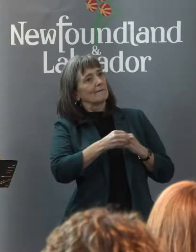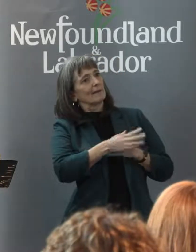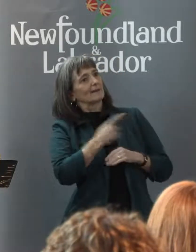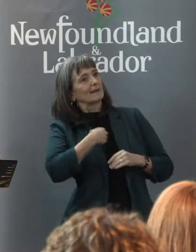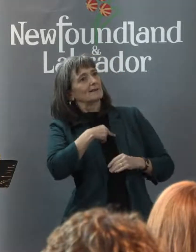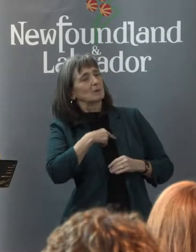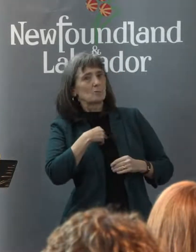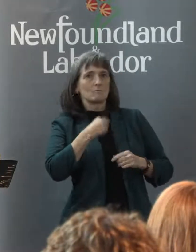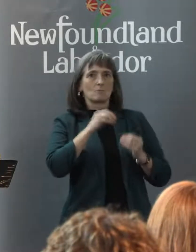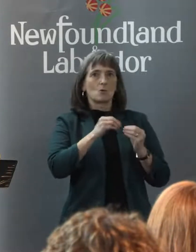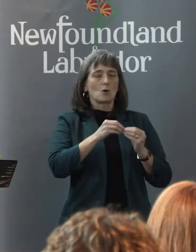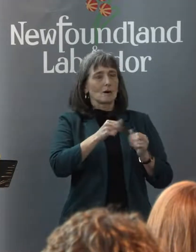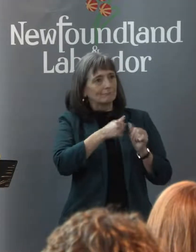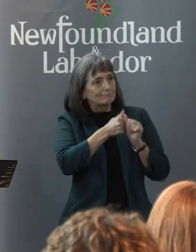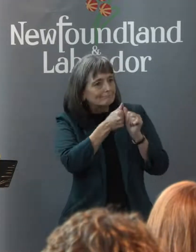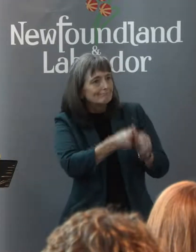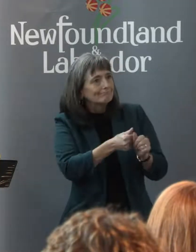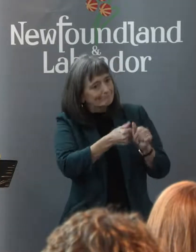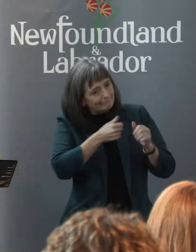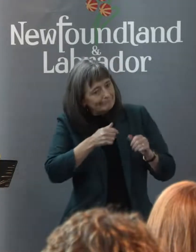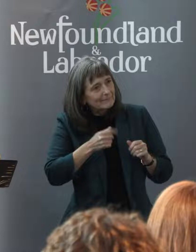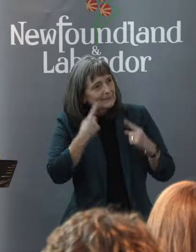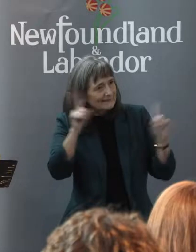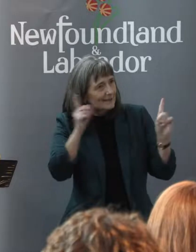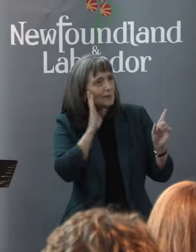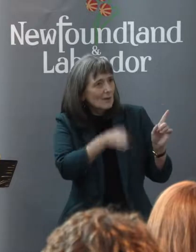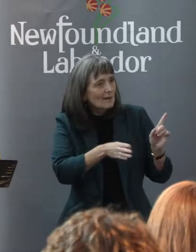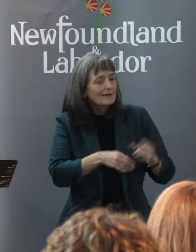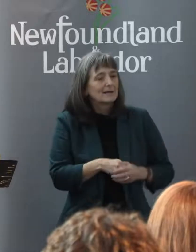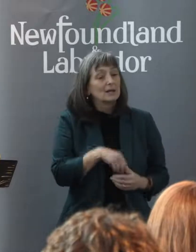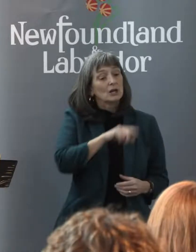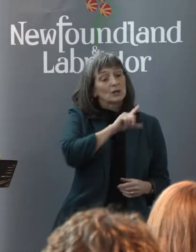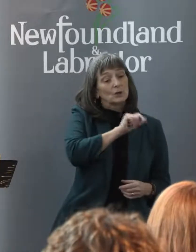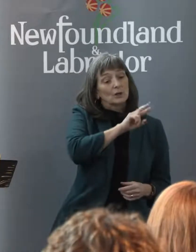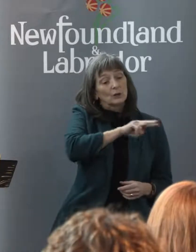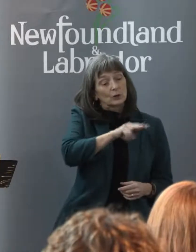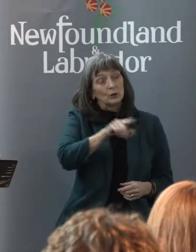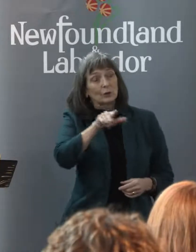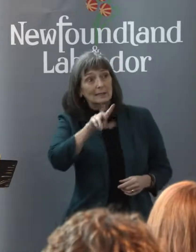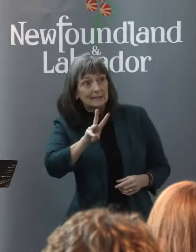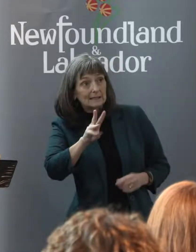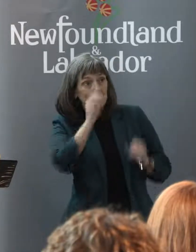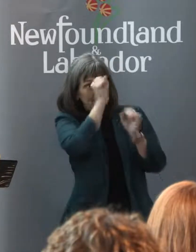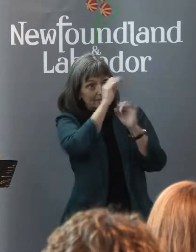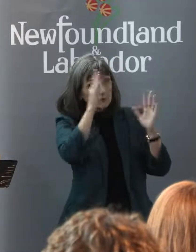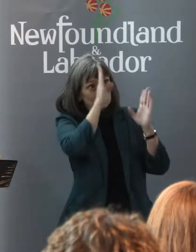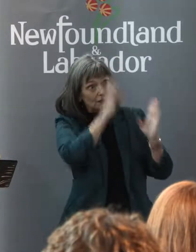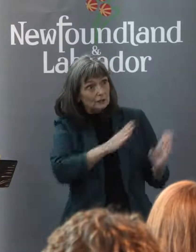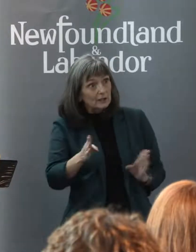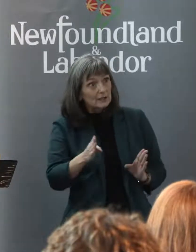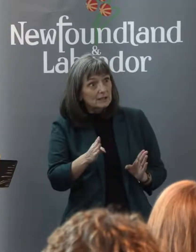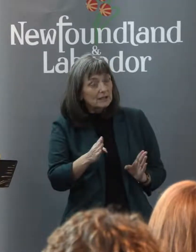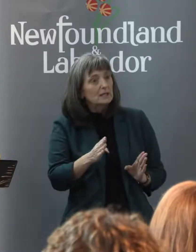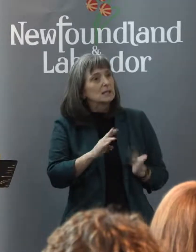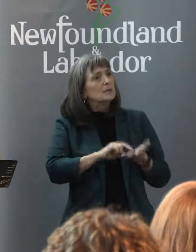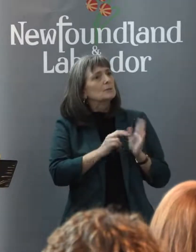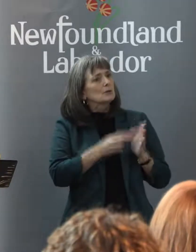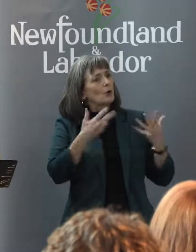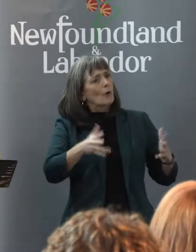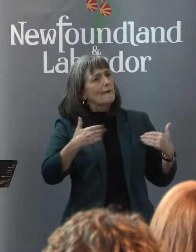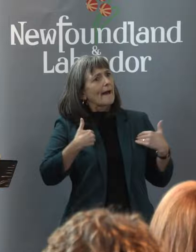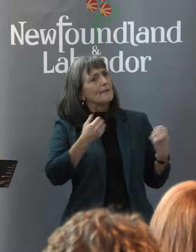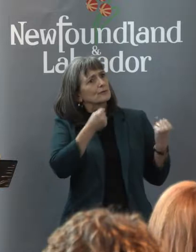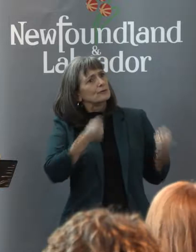forward. This 2022-2026 vision and strategy builds on our powerful tourism